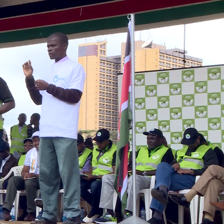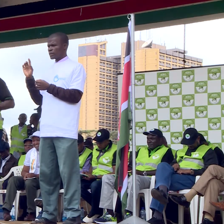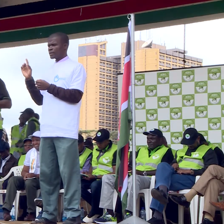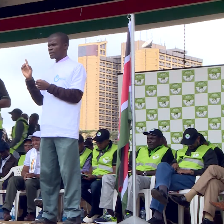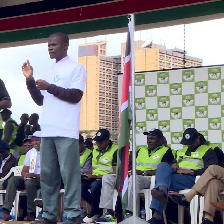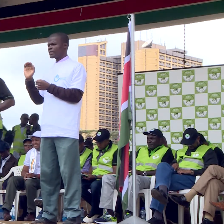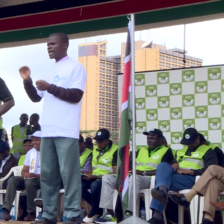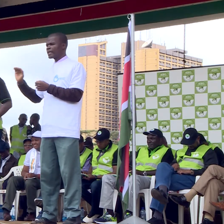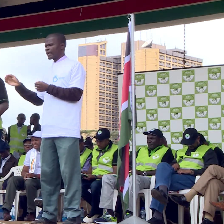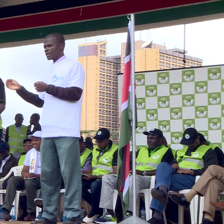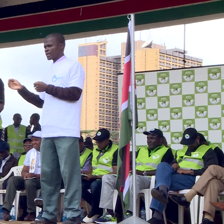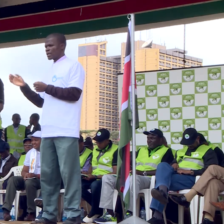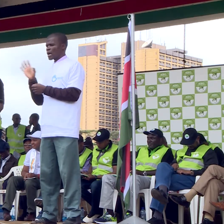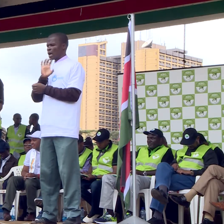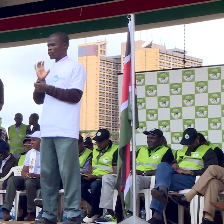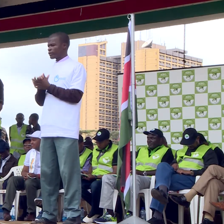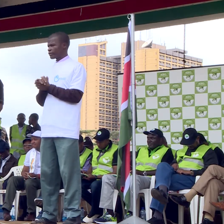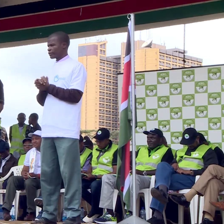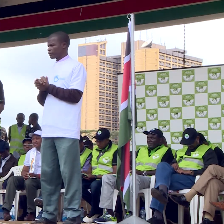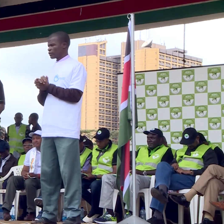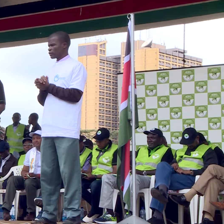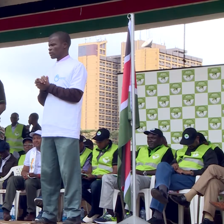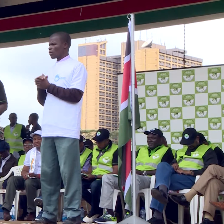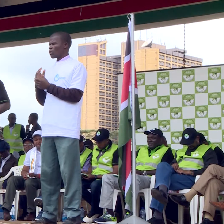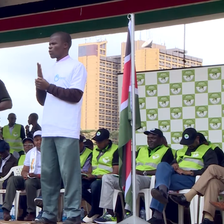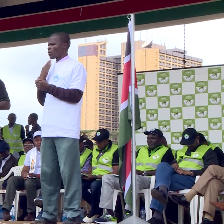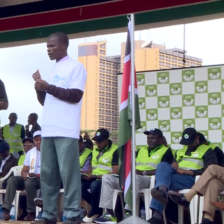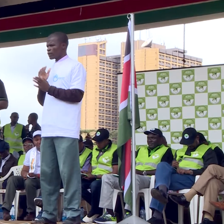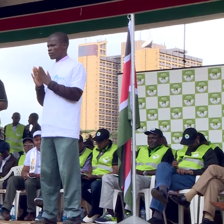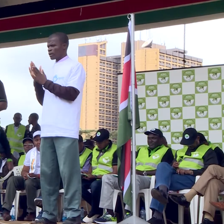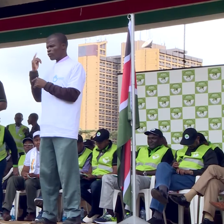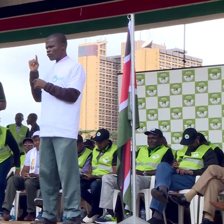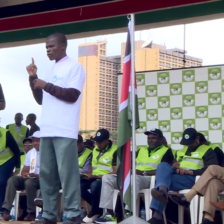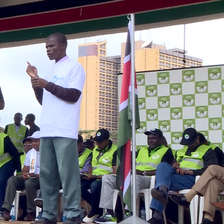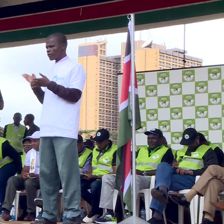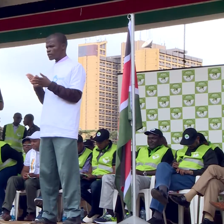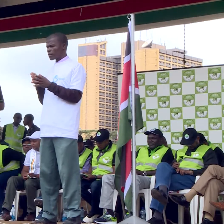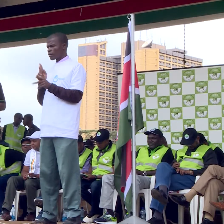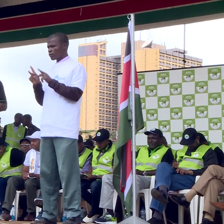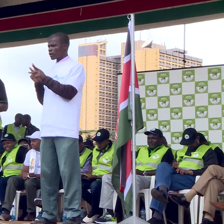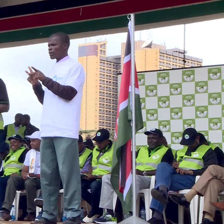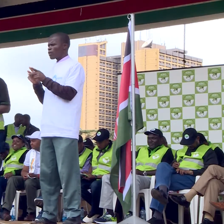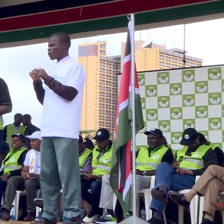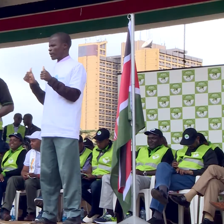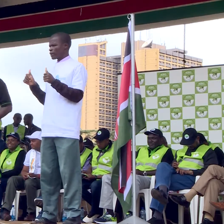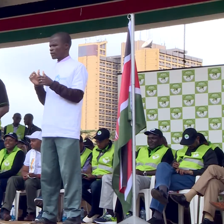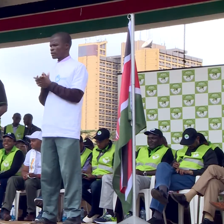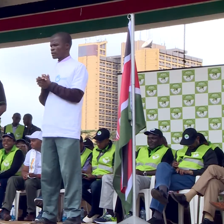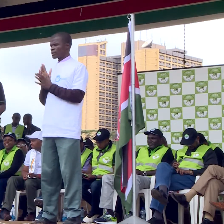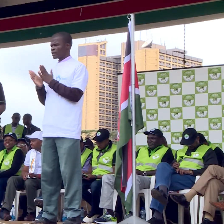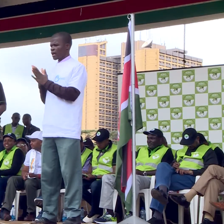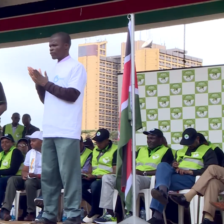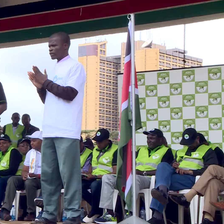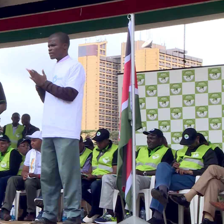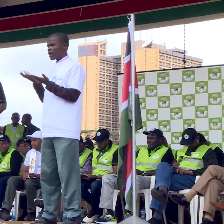going to this week, we had prepared and planned for it thoroughly. And the services we are